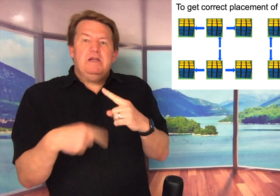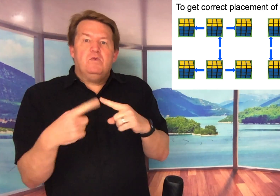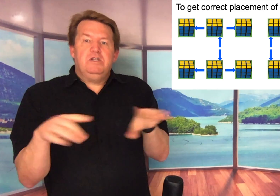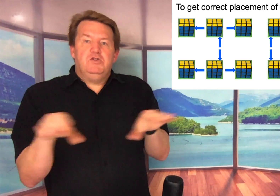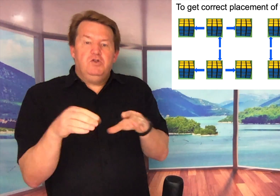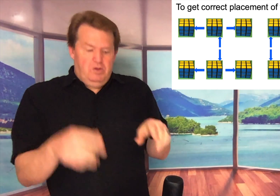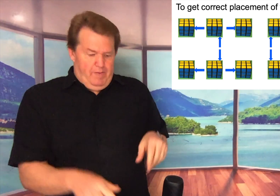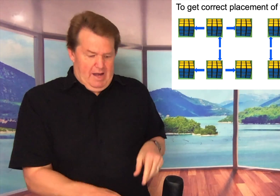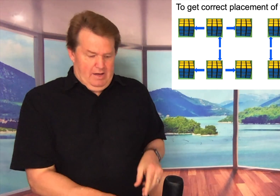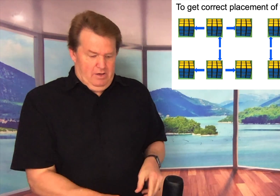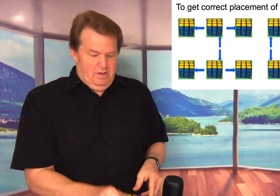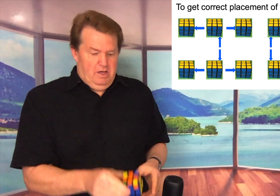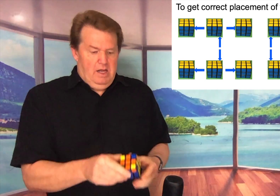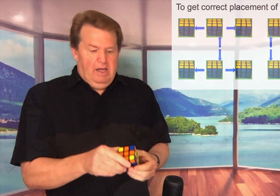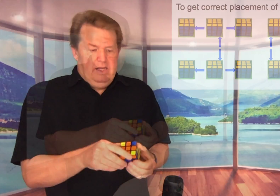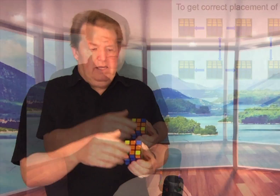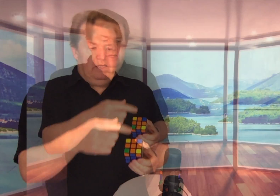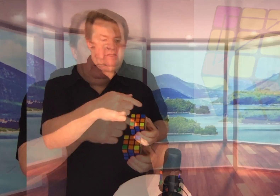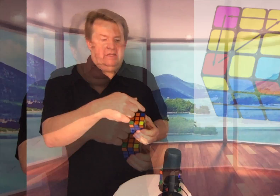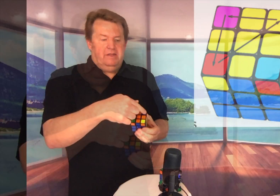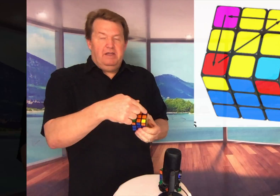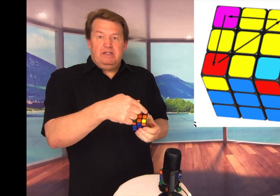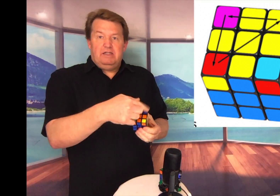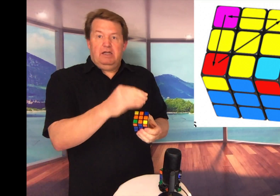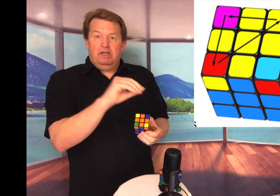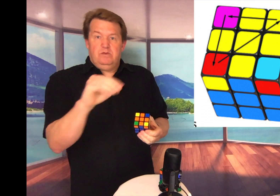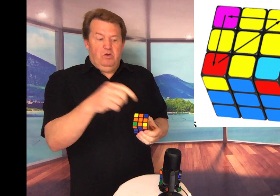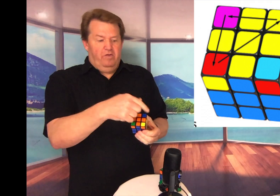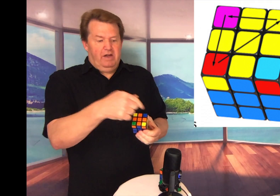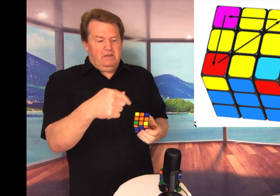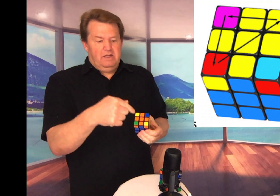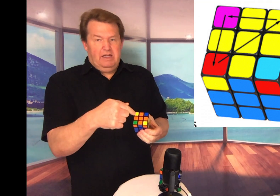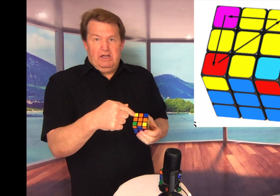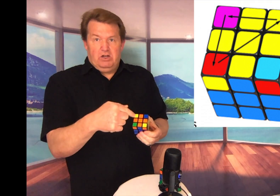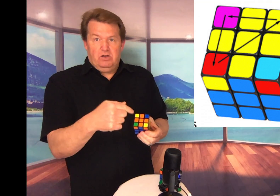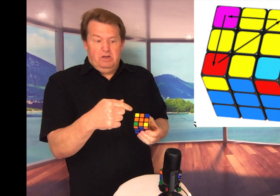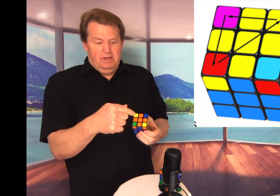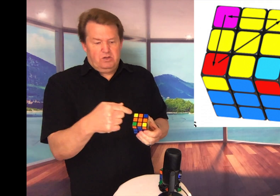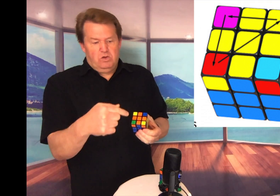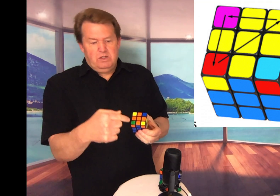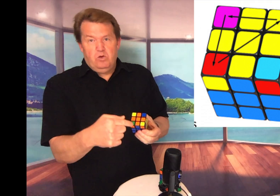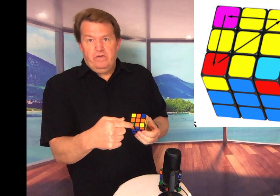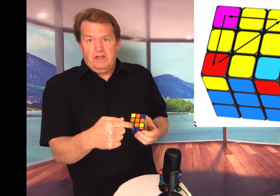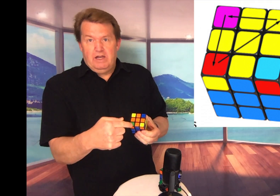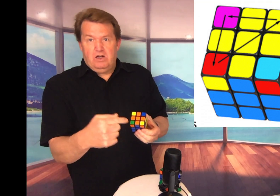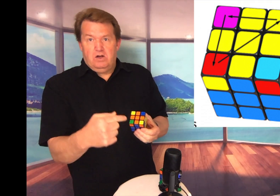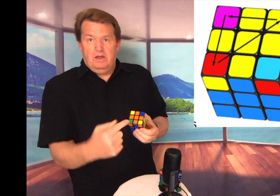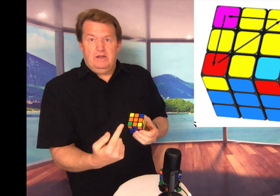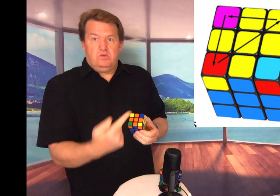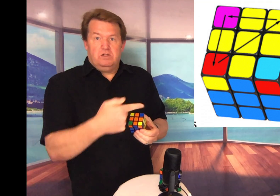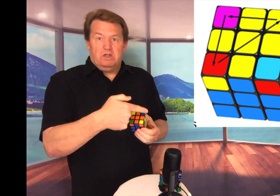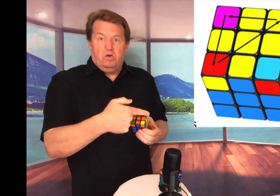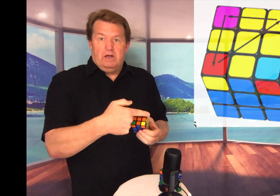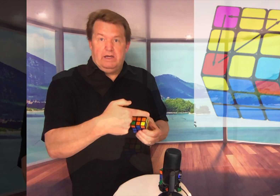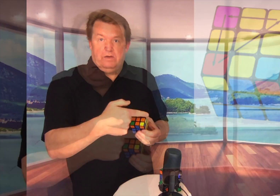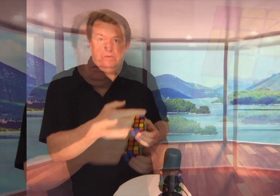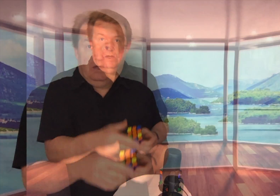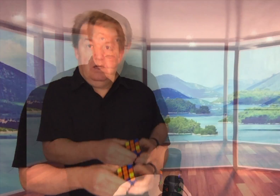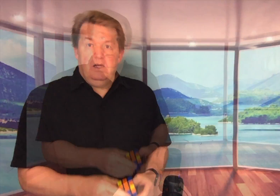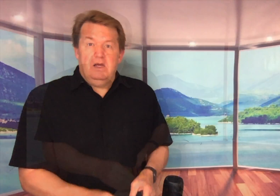when you do the pattern is this is moving to here. This one's moving here, and this one's going here. And